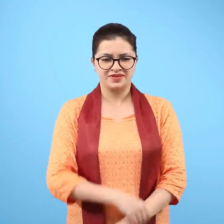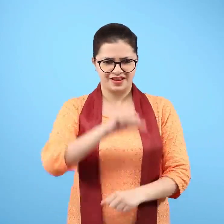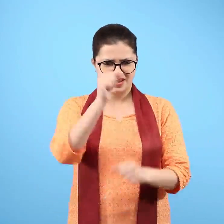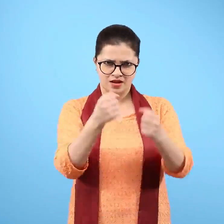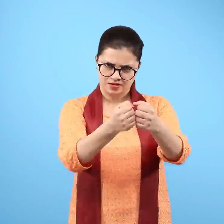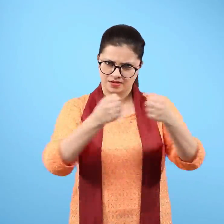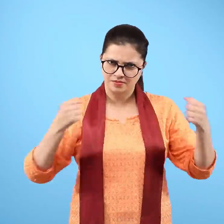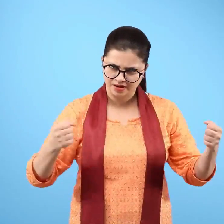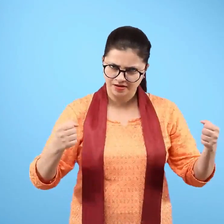Almirah,